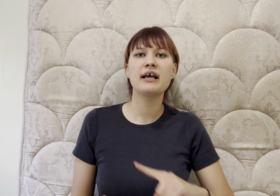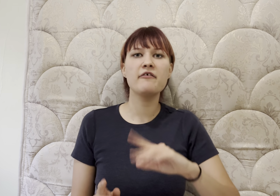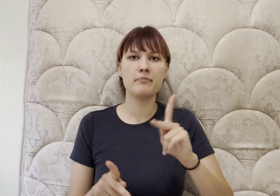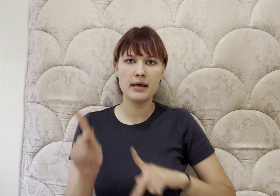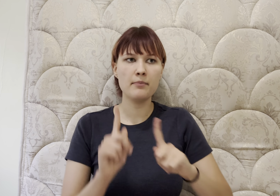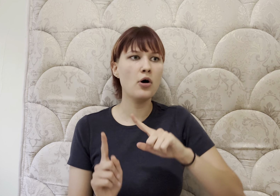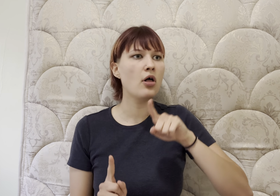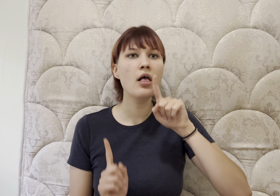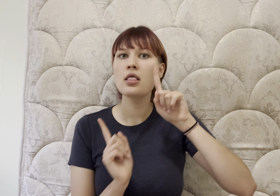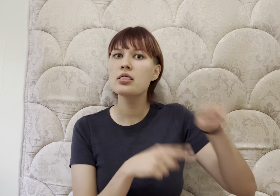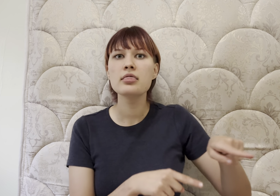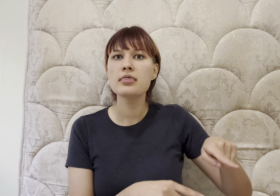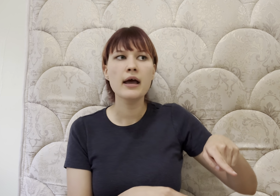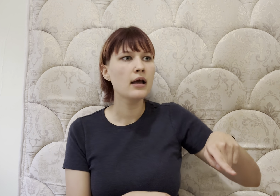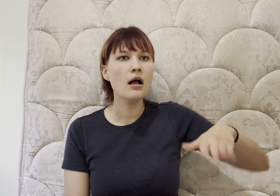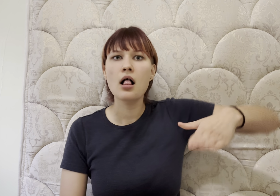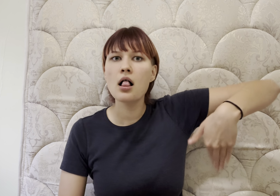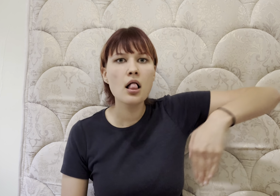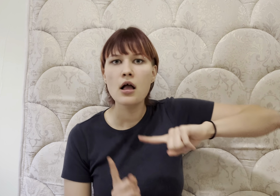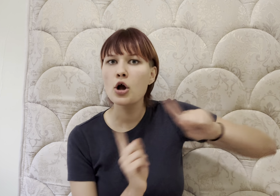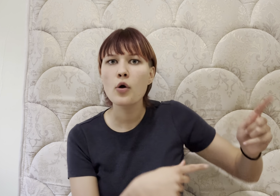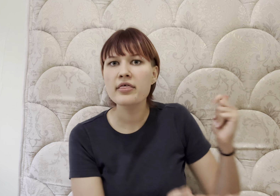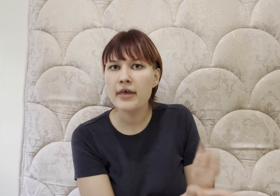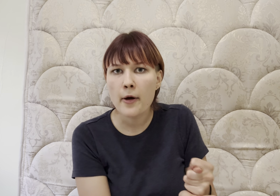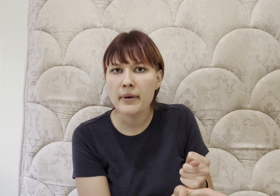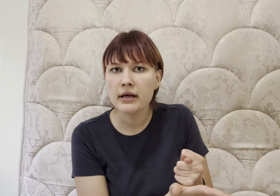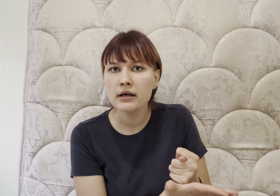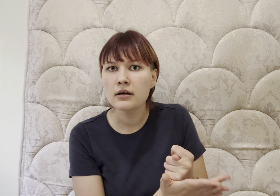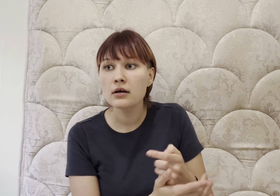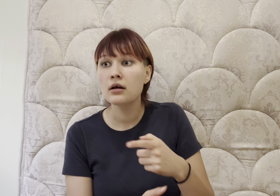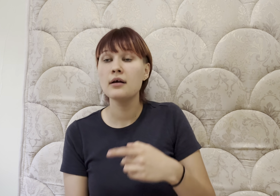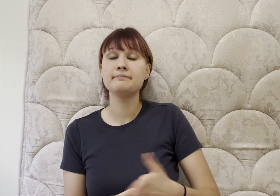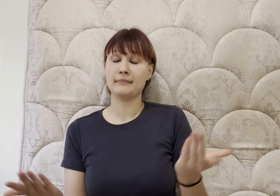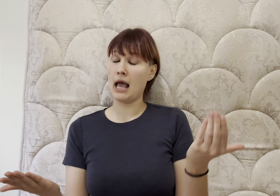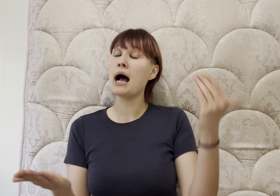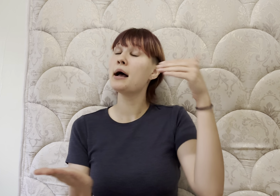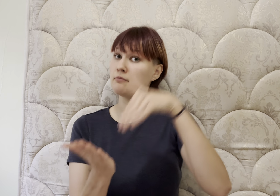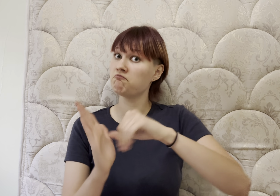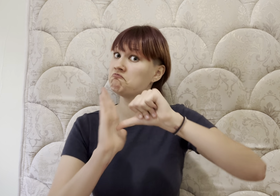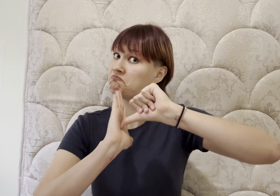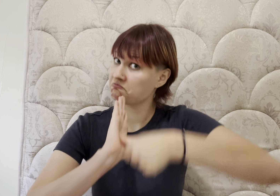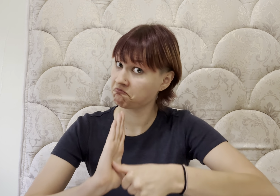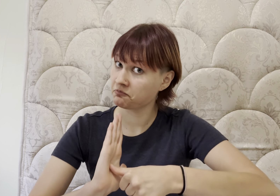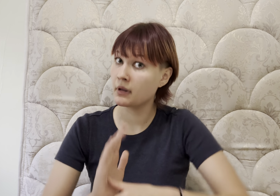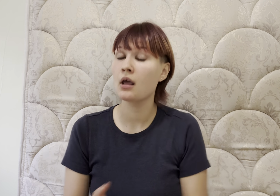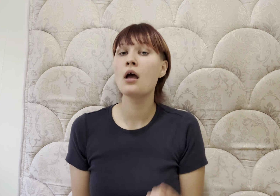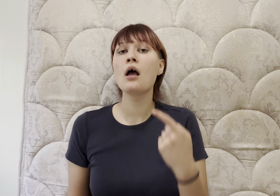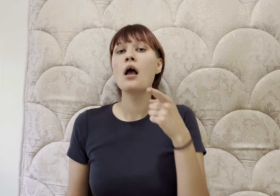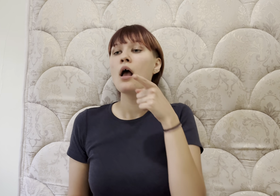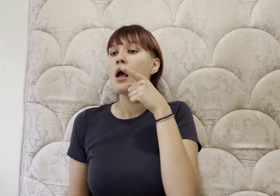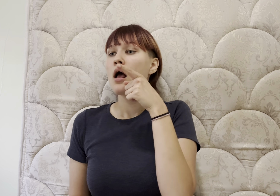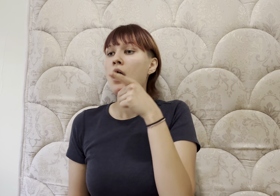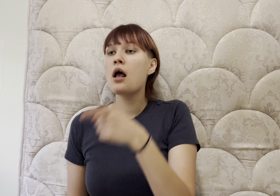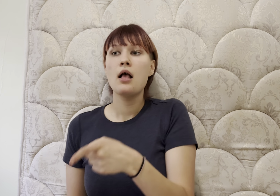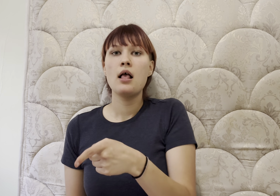that one more time. The average person who goes to psychotherapy is better off than 80% of the people who